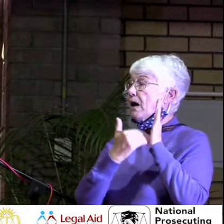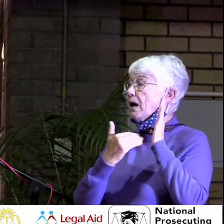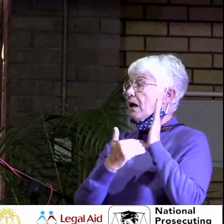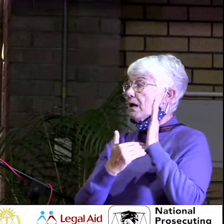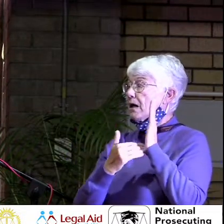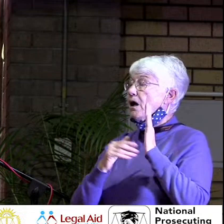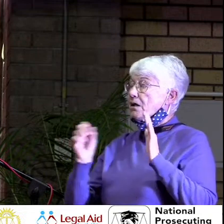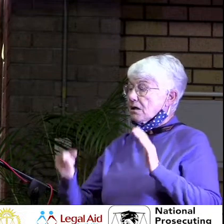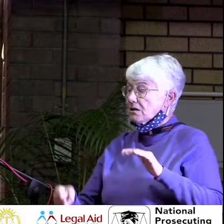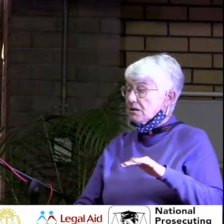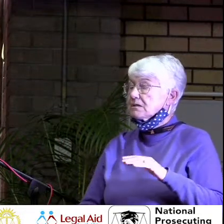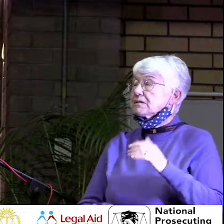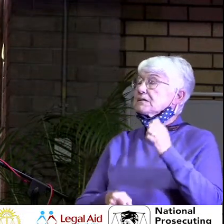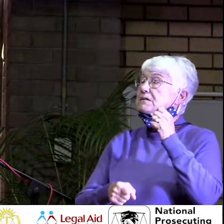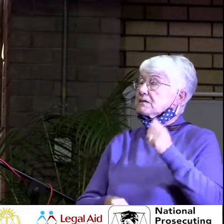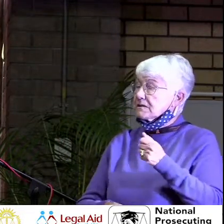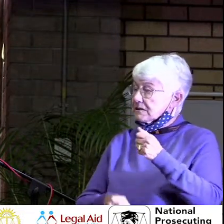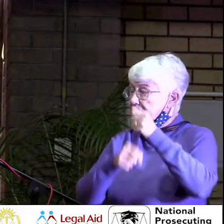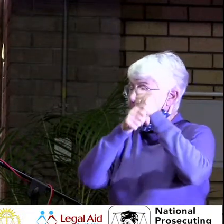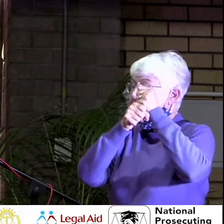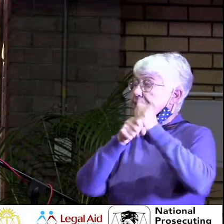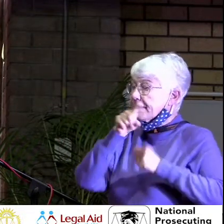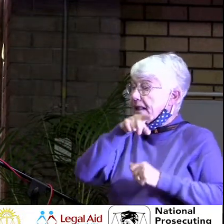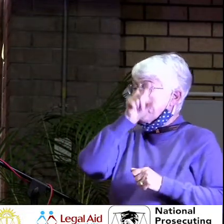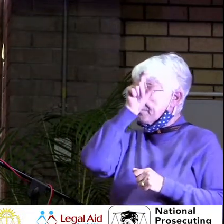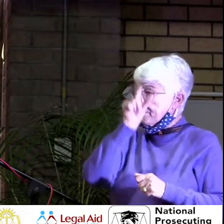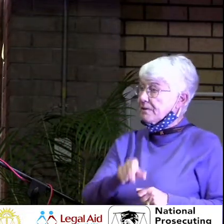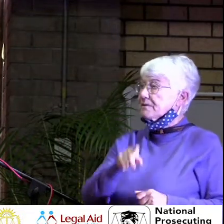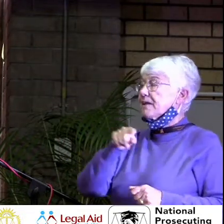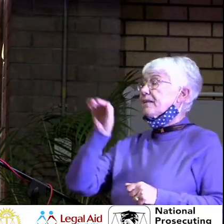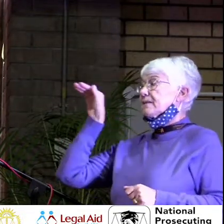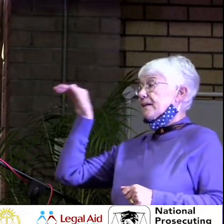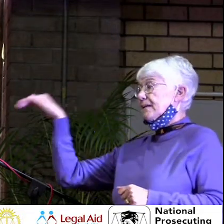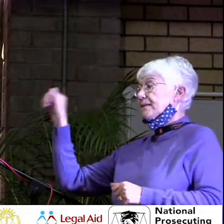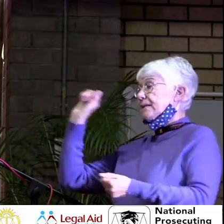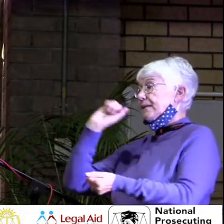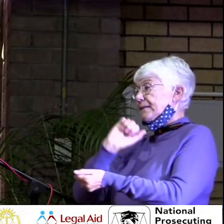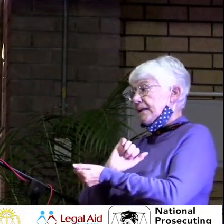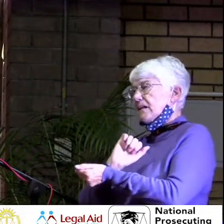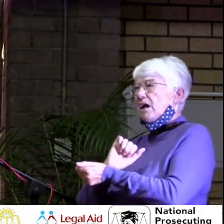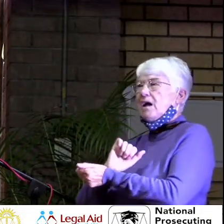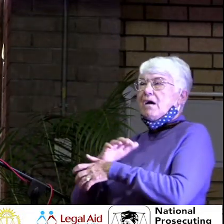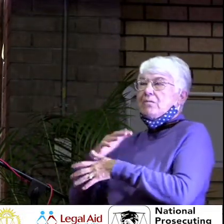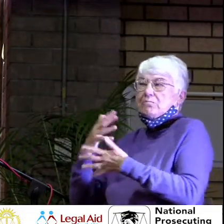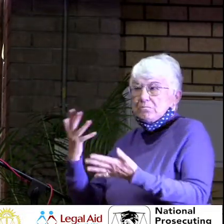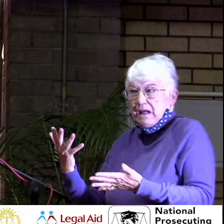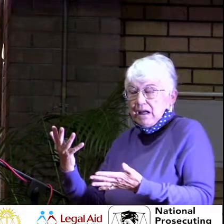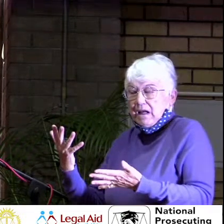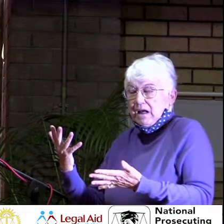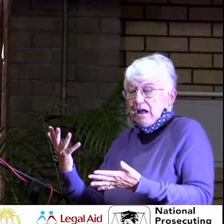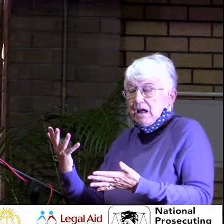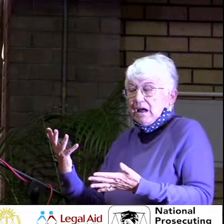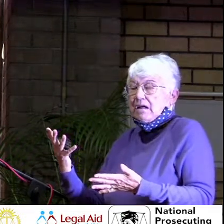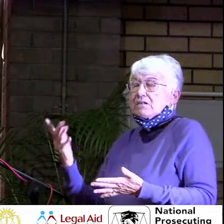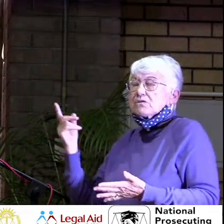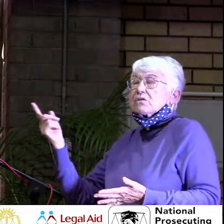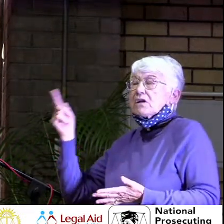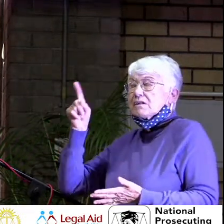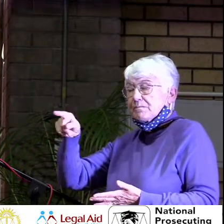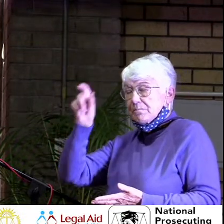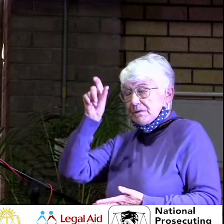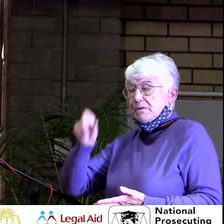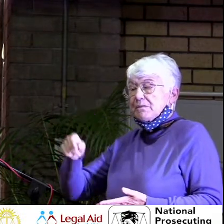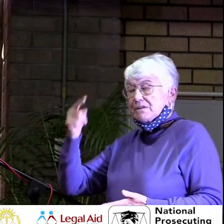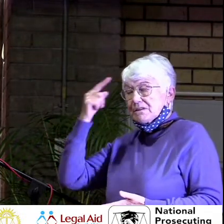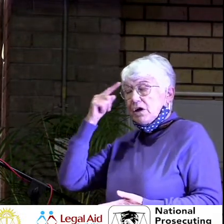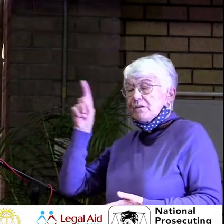in correcting the offending behavior, including the gender-based violence behaviors. What is important